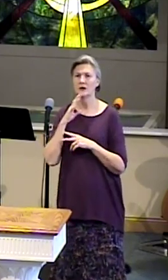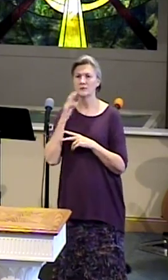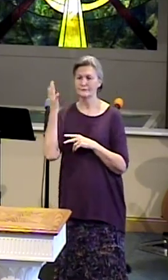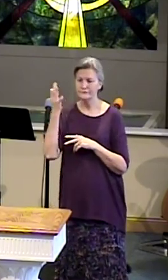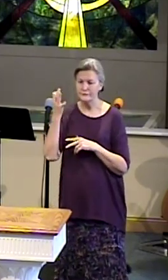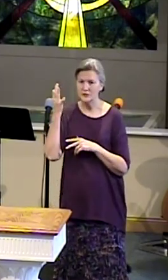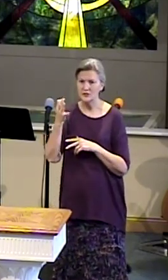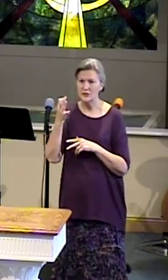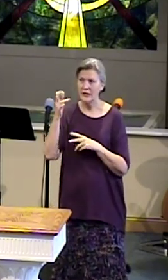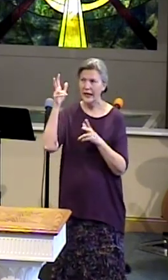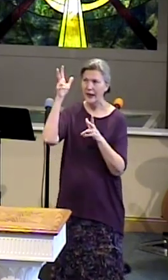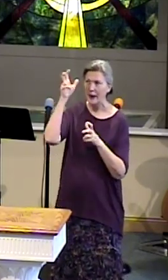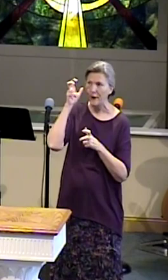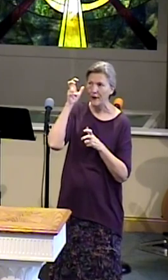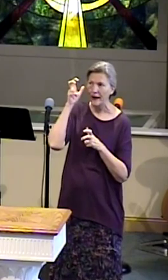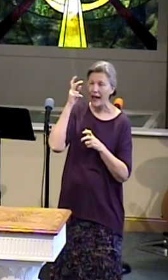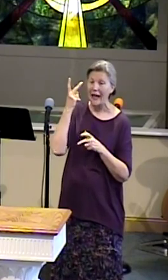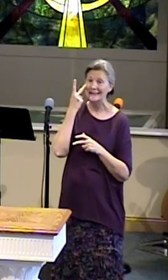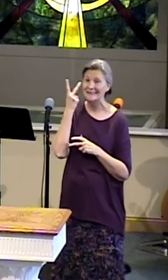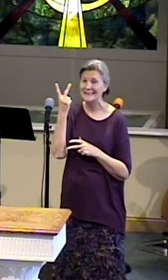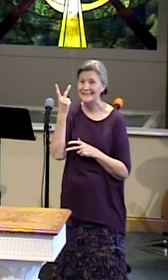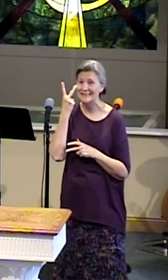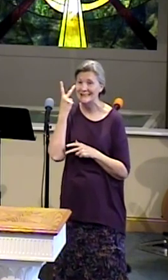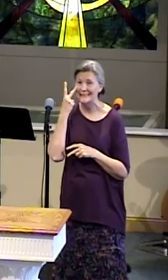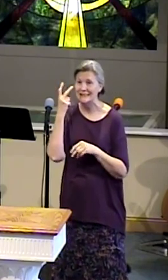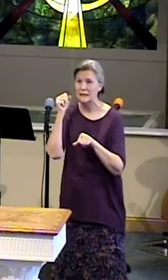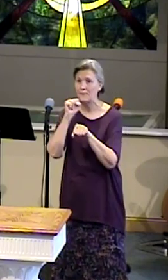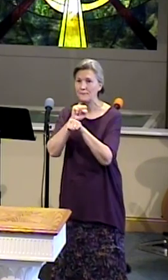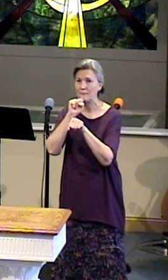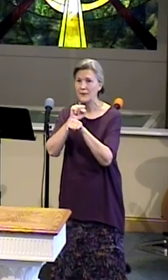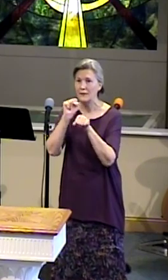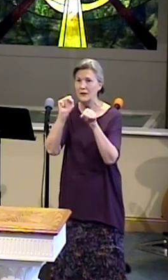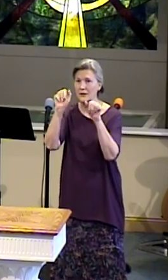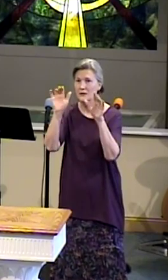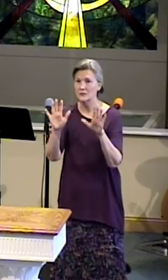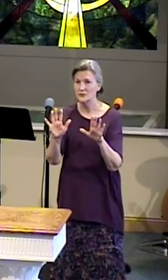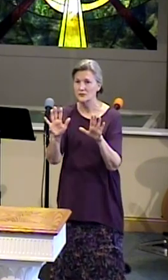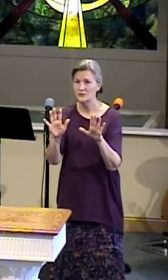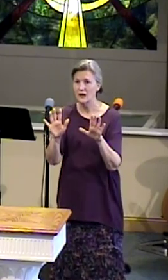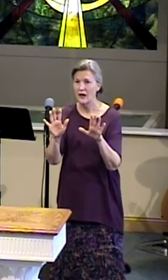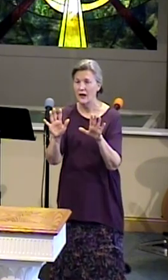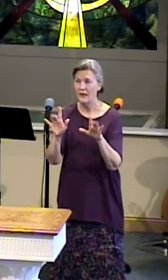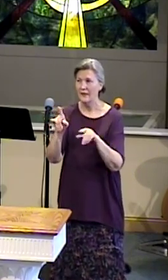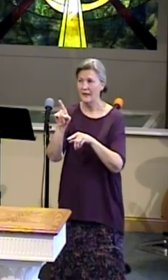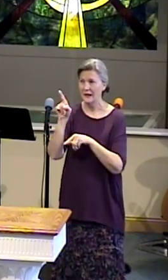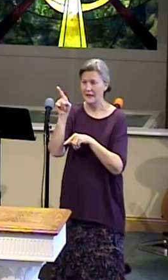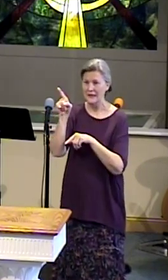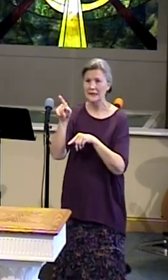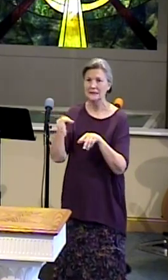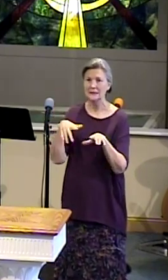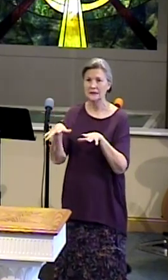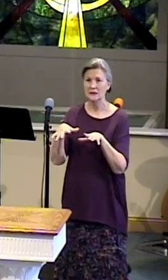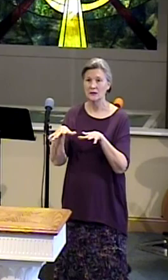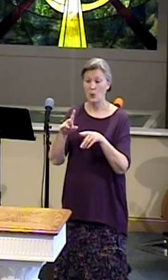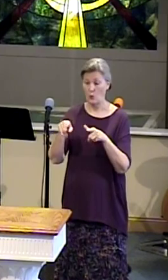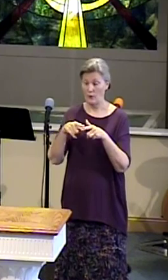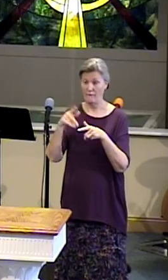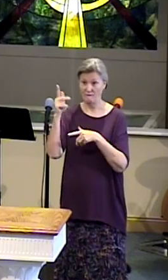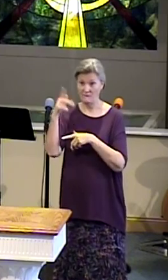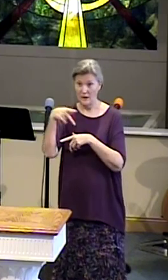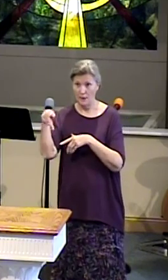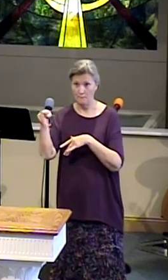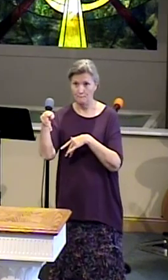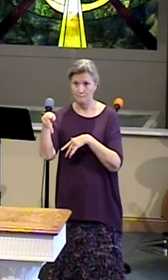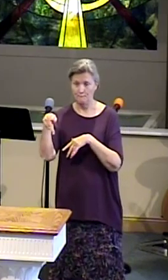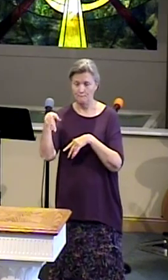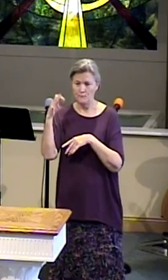hearing and seeing the miracles which he did. So when Philip preached Christ,